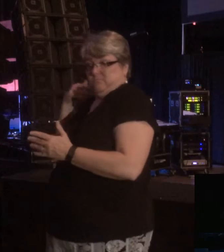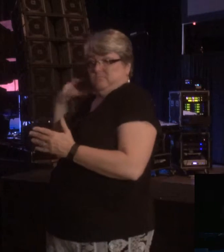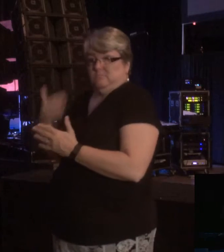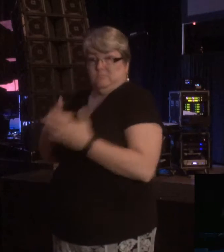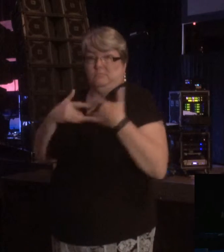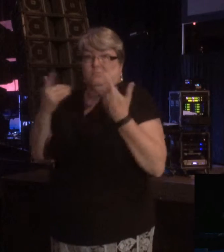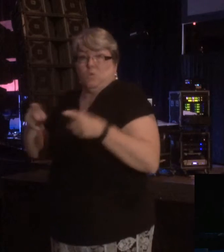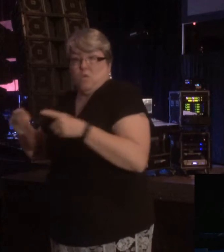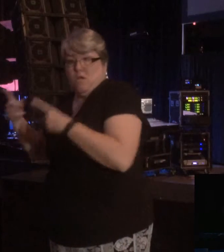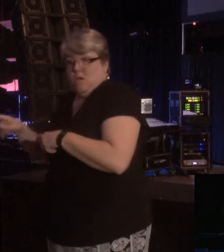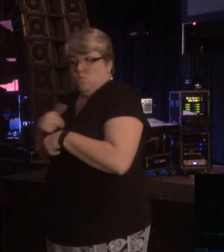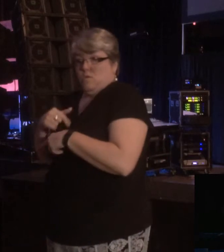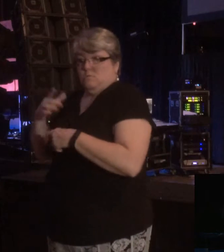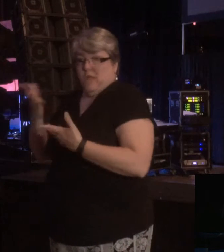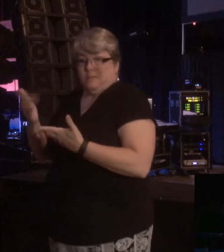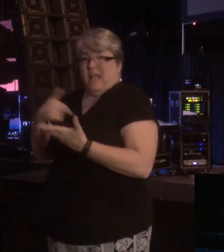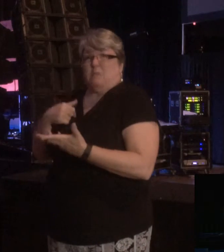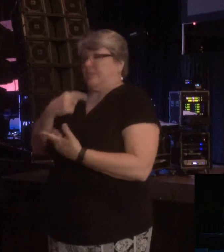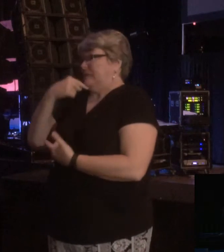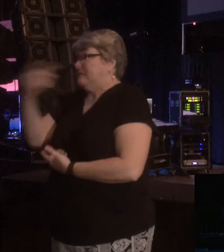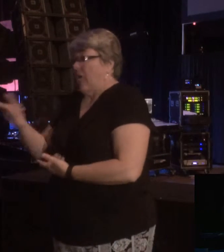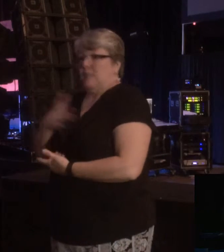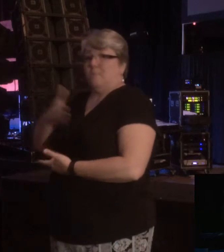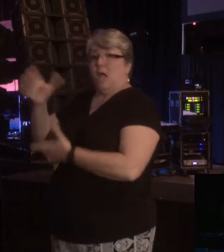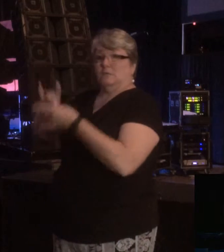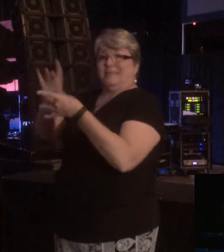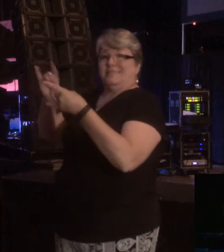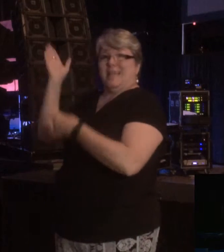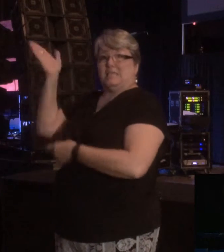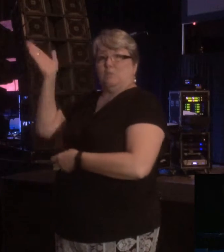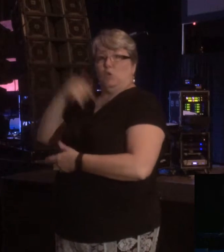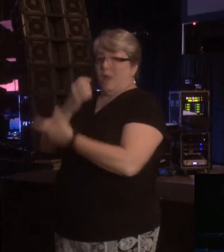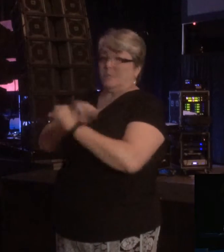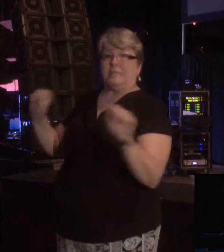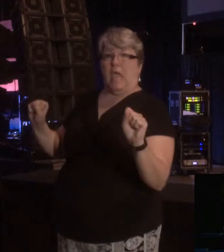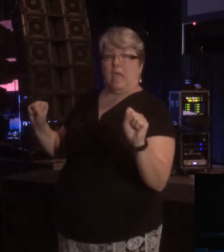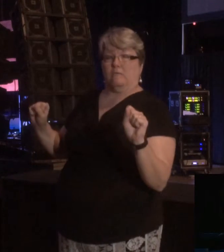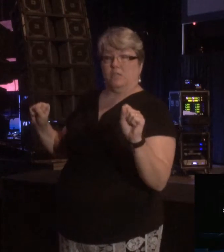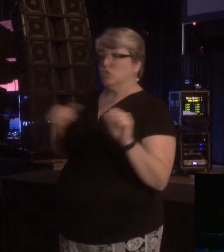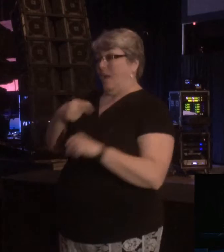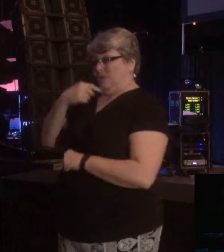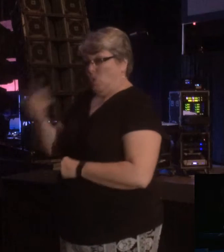name. It was on a Tuesday night, so that was kind of cool. Maybe, yeah. So